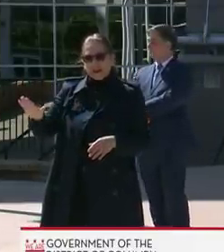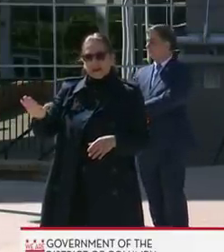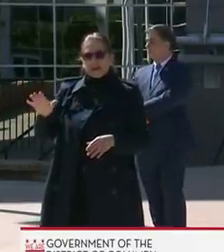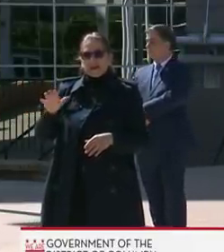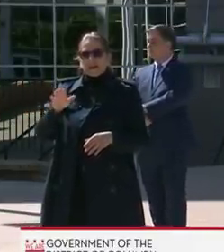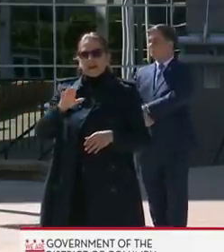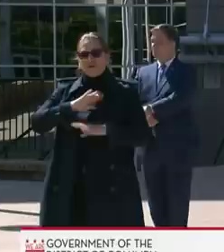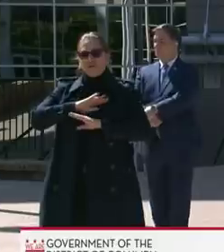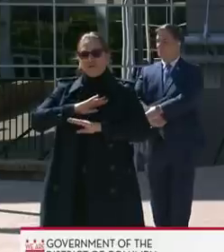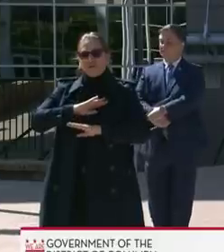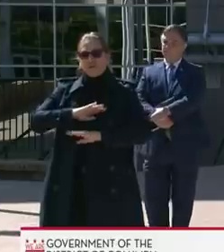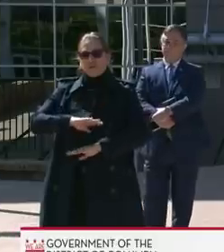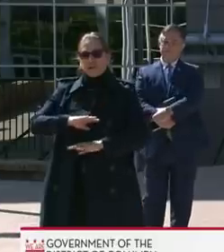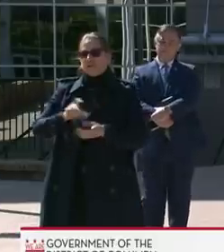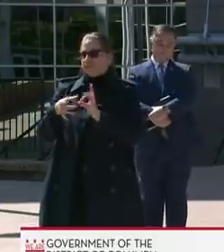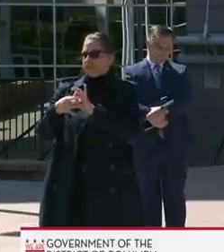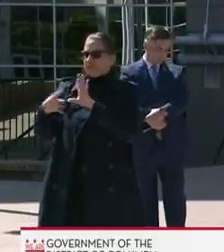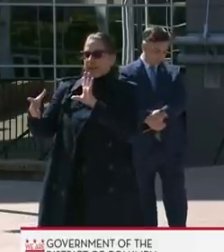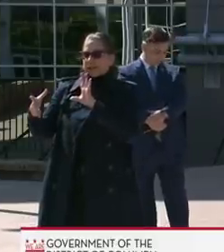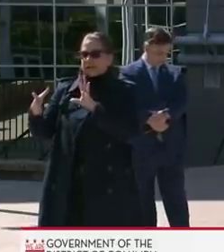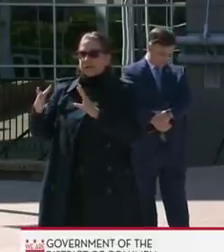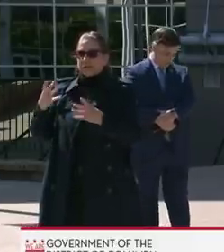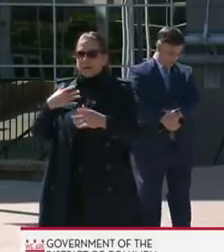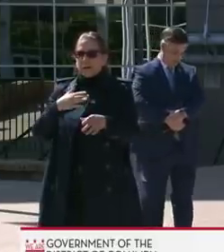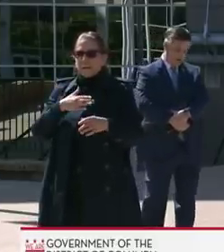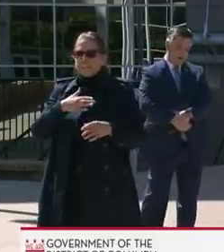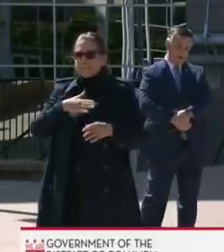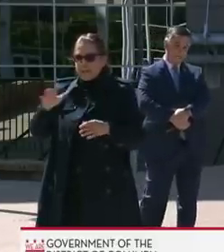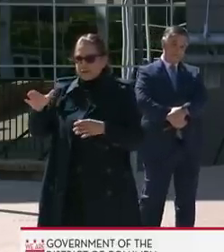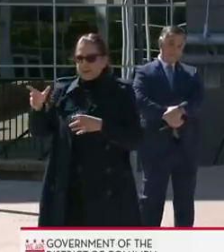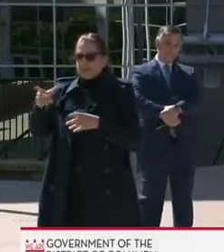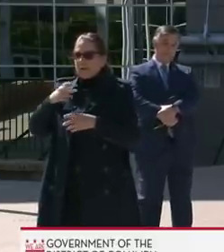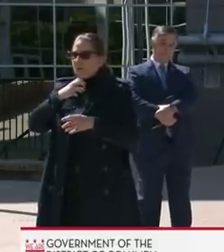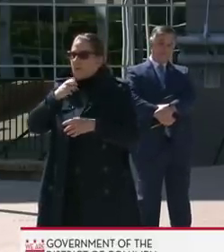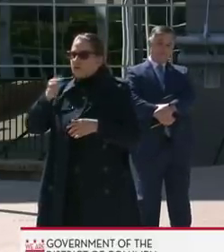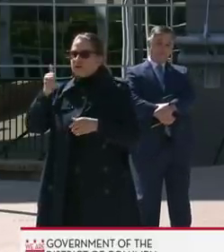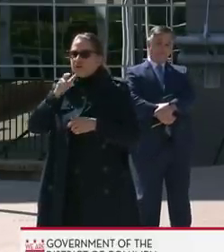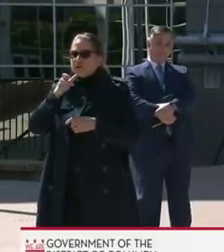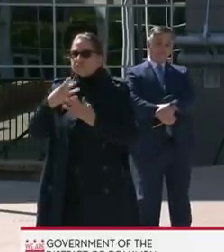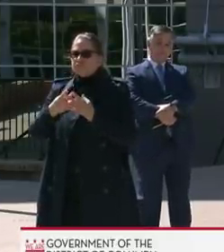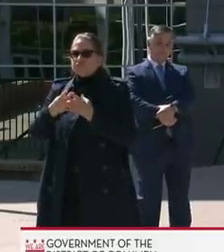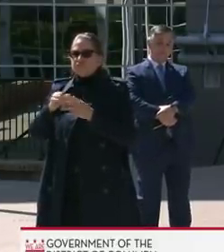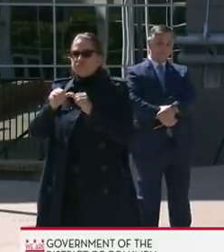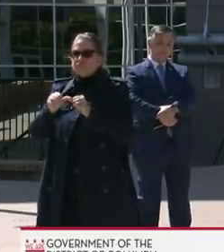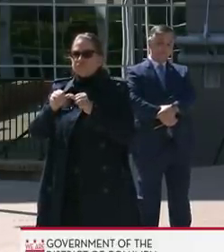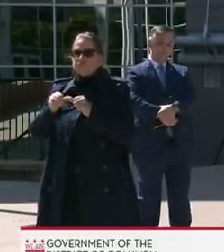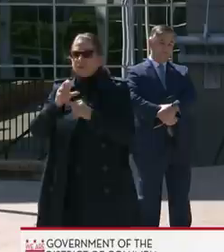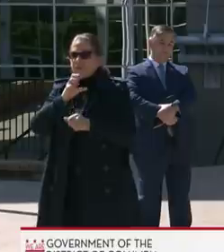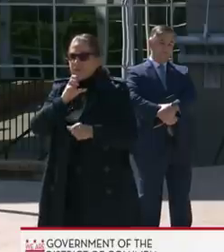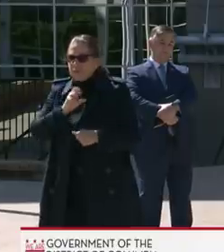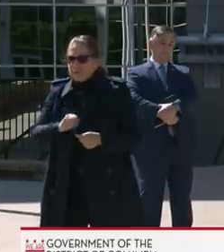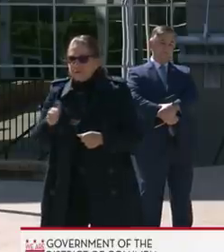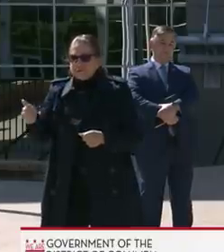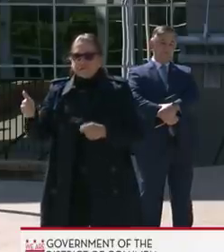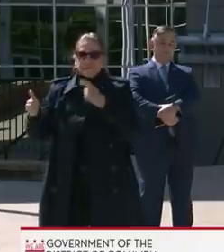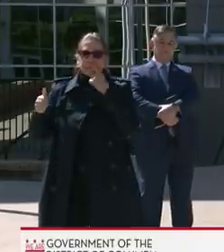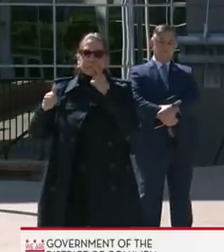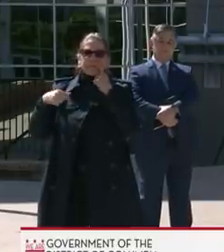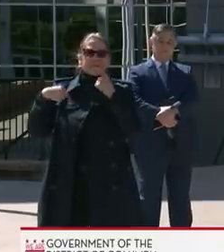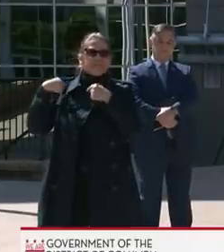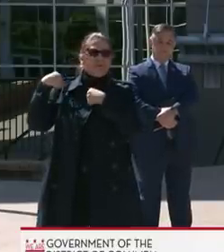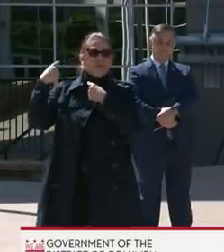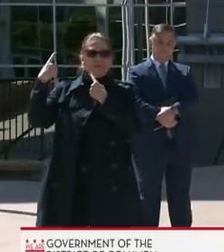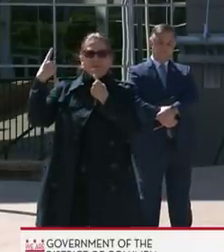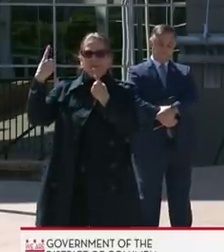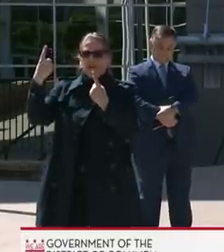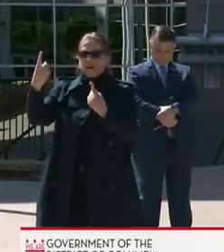older inmates. It would be inmates who've served a significant amount of time or they have an illness. There are various criteria that